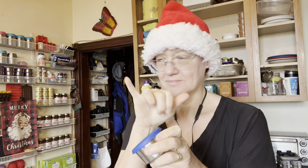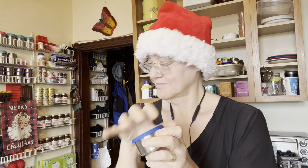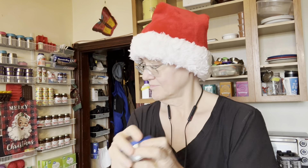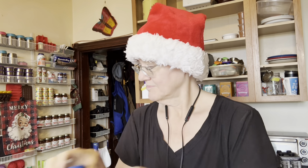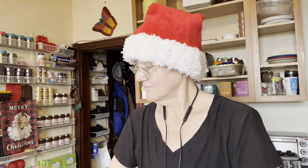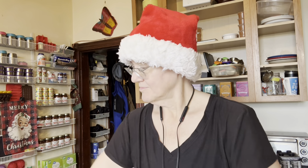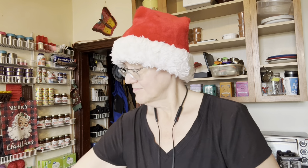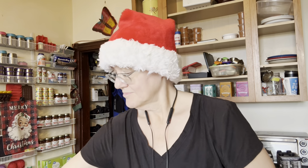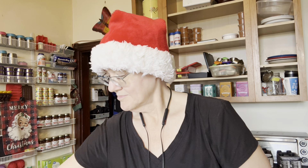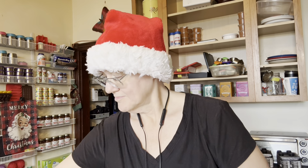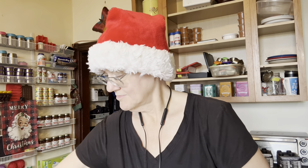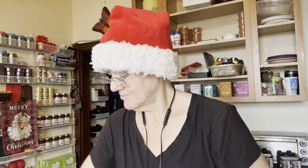for the chips,